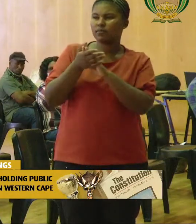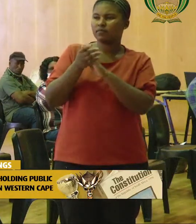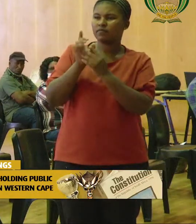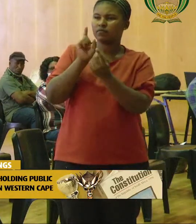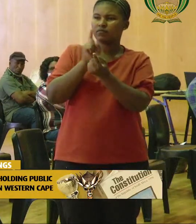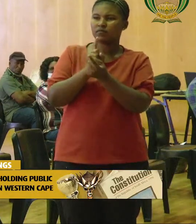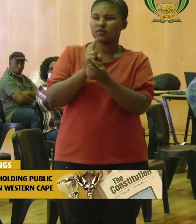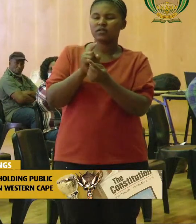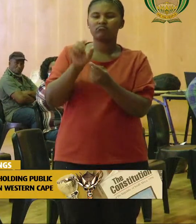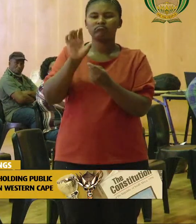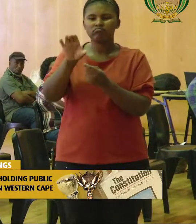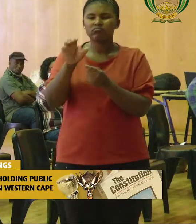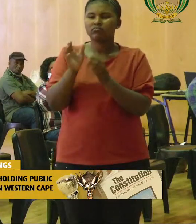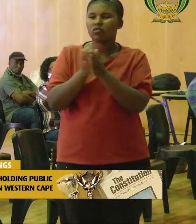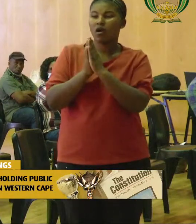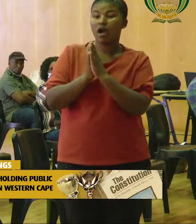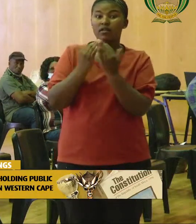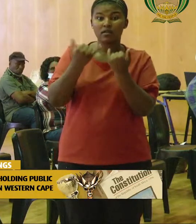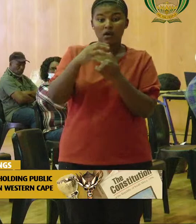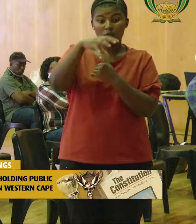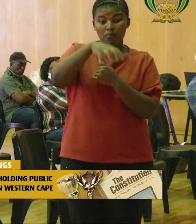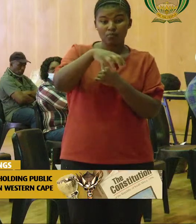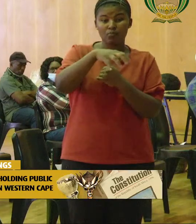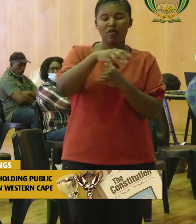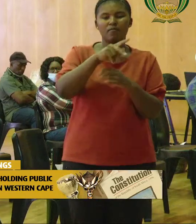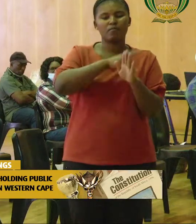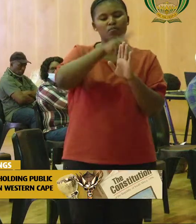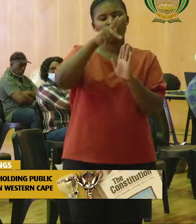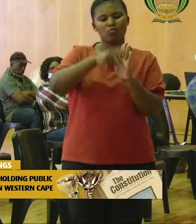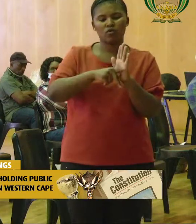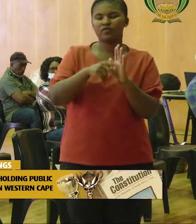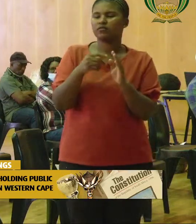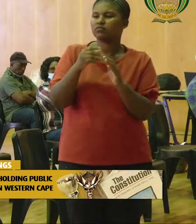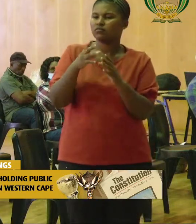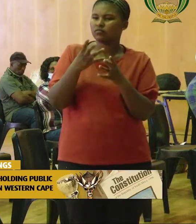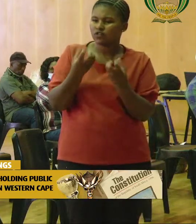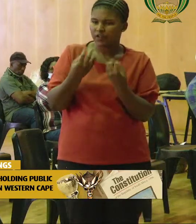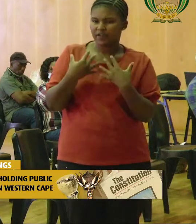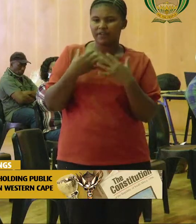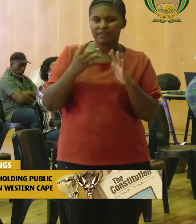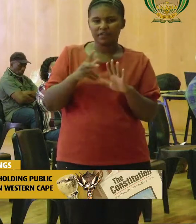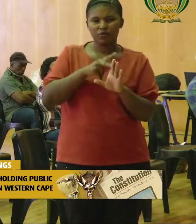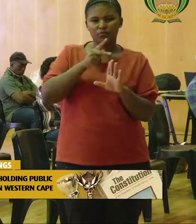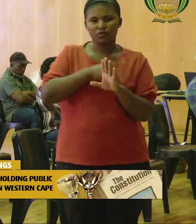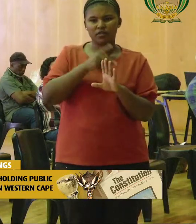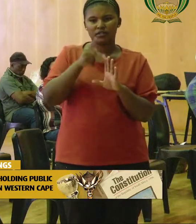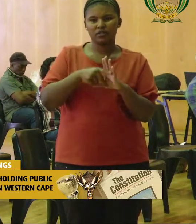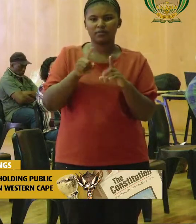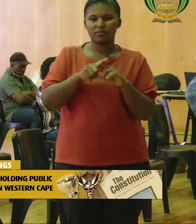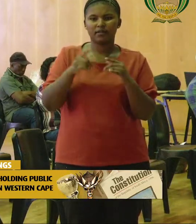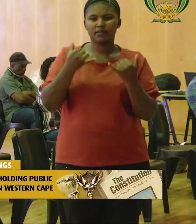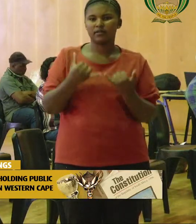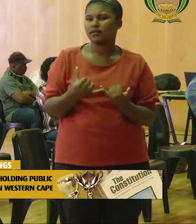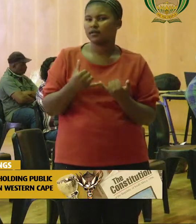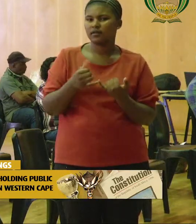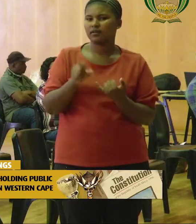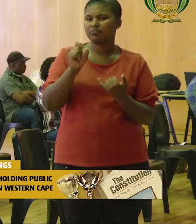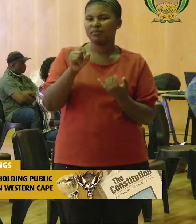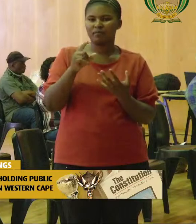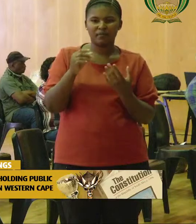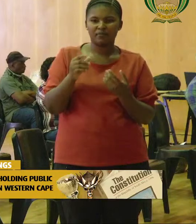usikhomba province yade yeza i-project ye-rectification. Ngoku ndithetha nawe nje